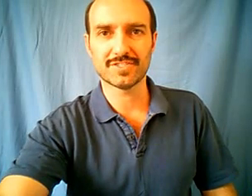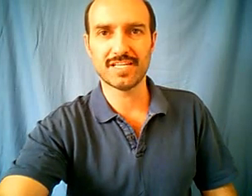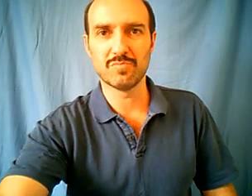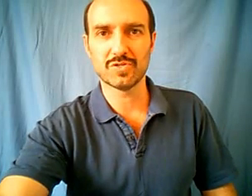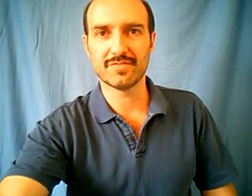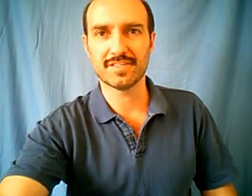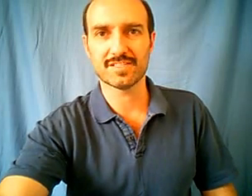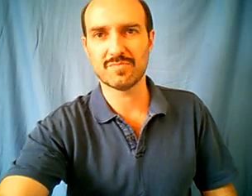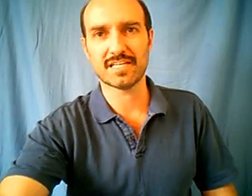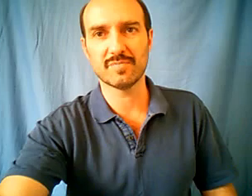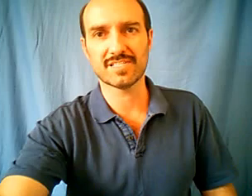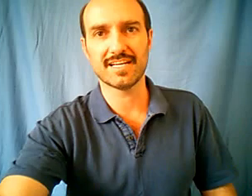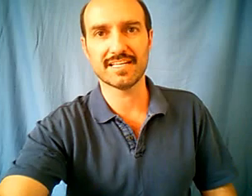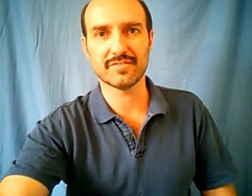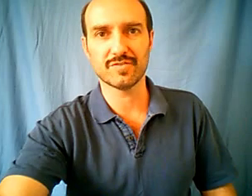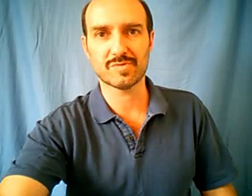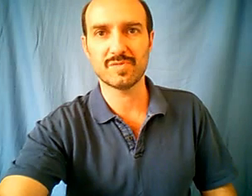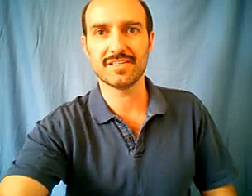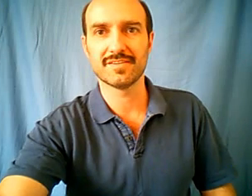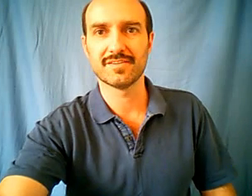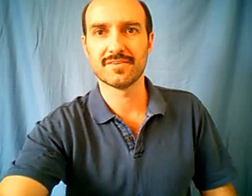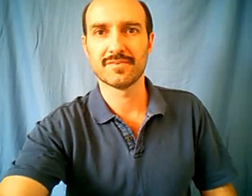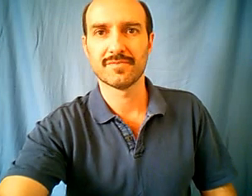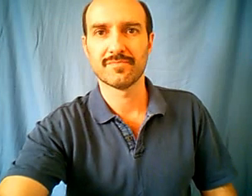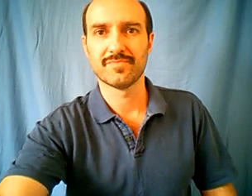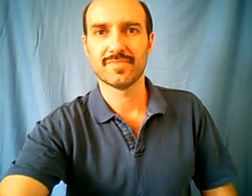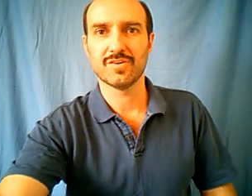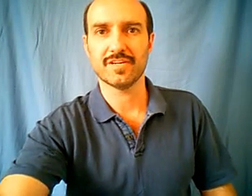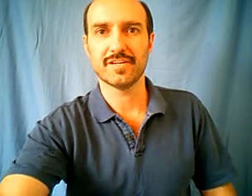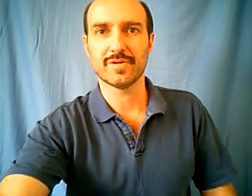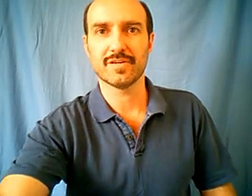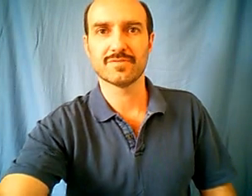understand most of it because I'm not going to be signing at full speed. Okay, here we go.